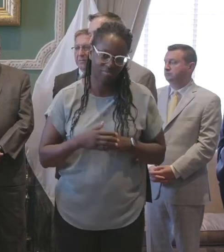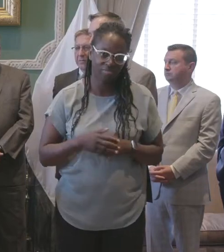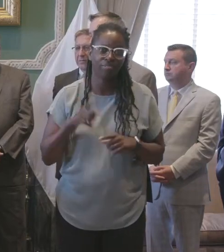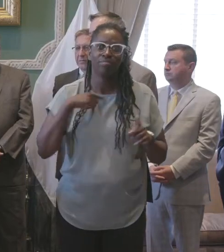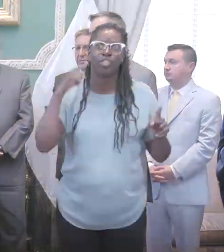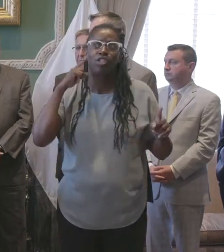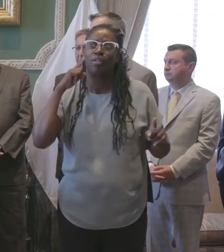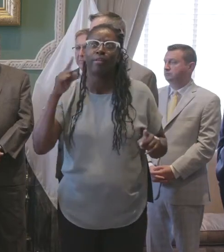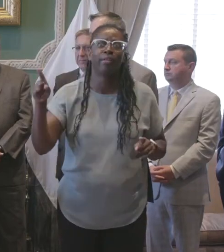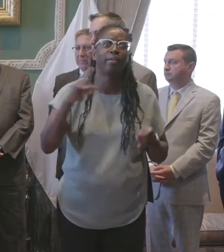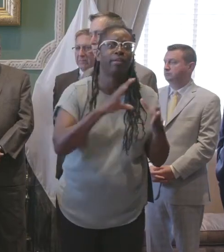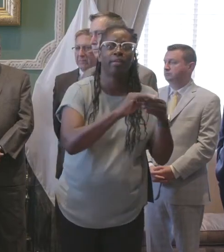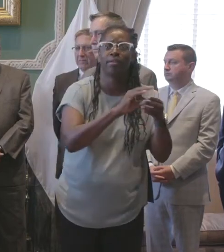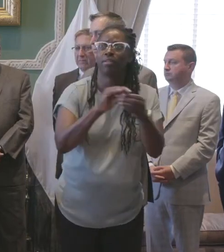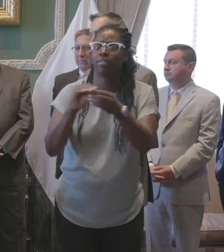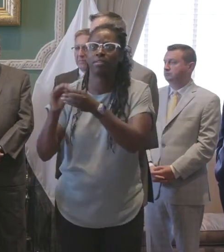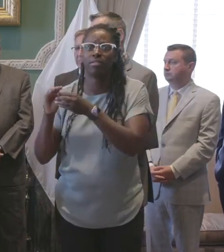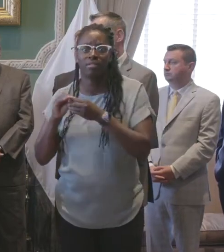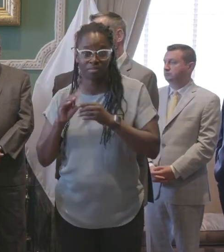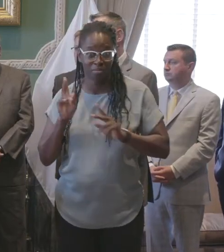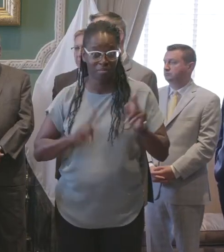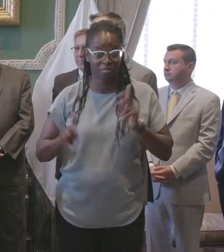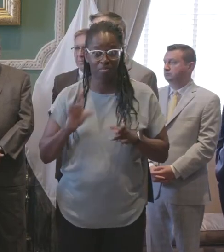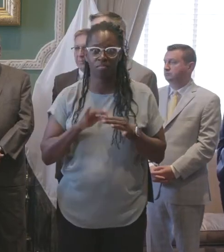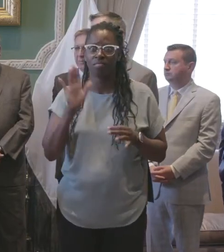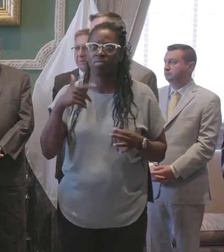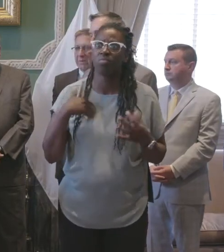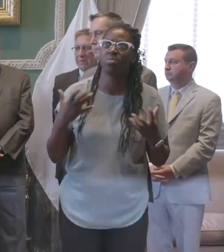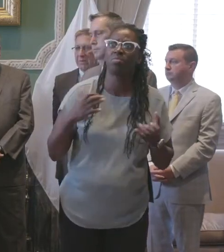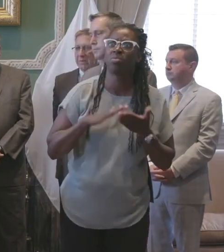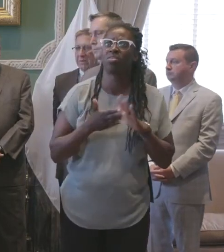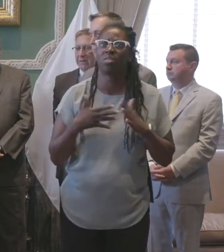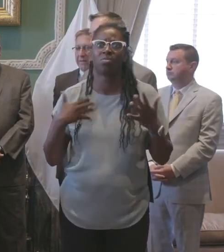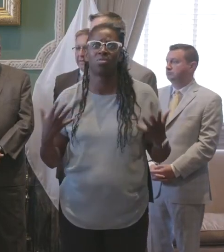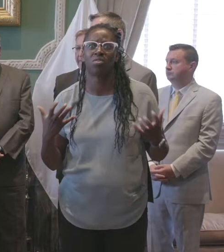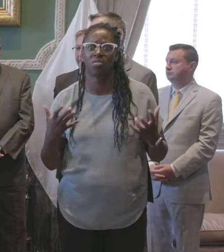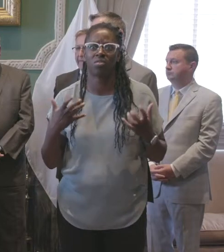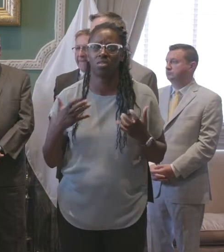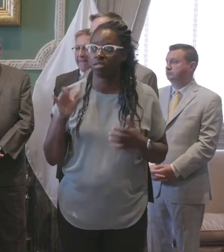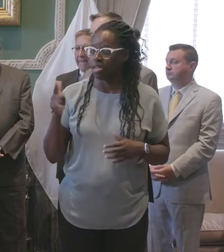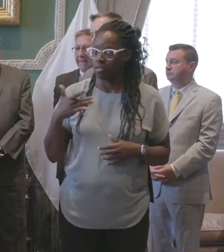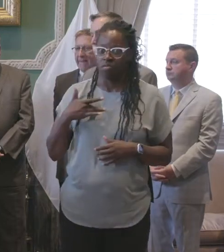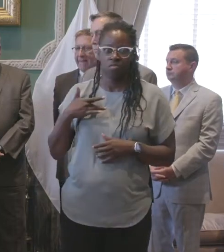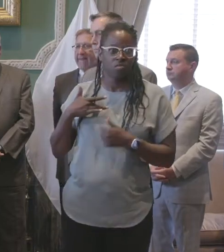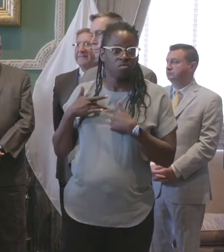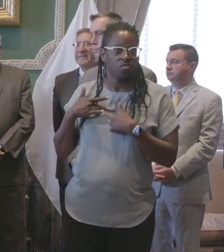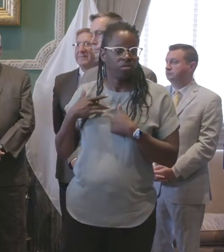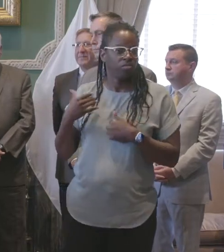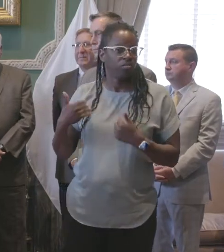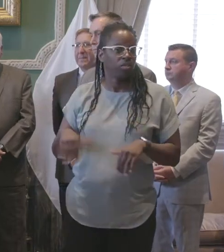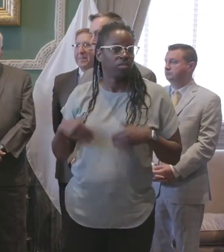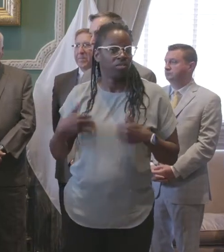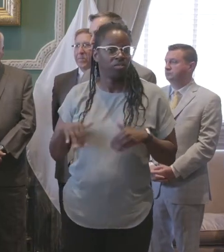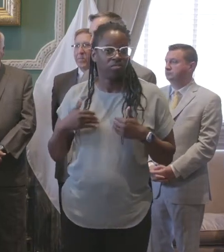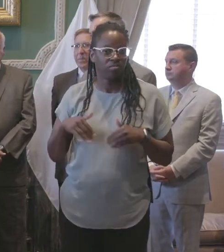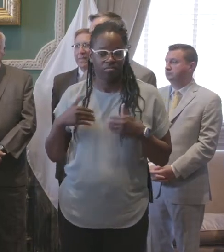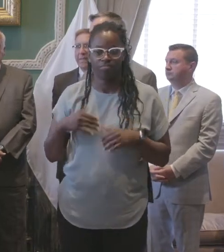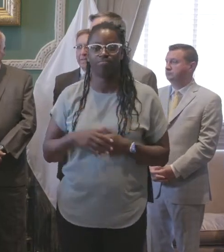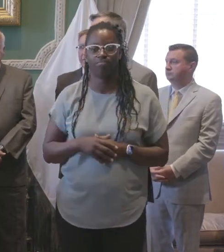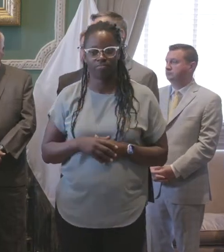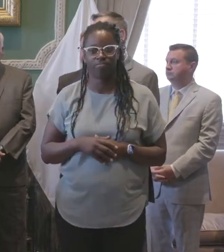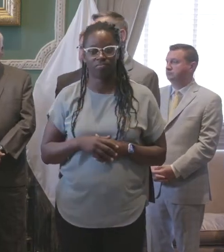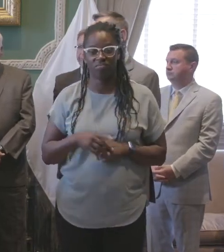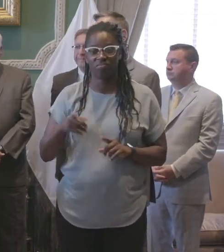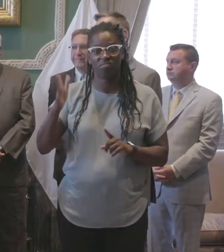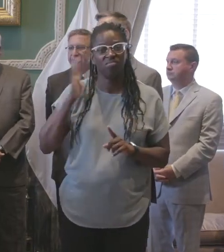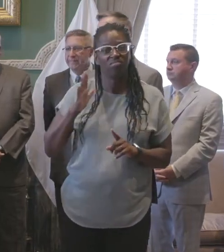have gone to or who want to go to community college, changing them saying, "I wish," to "I will." That